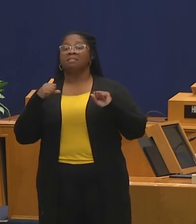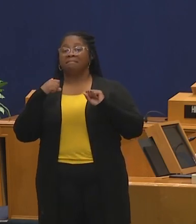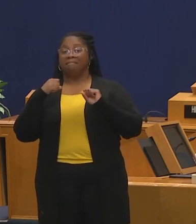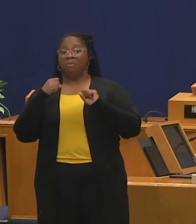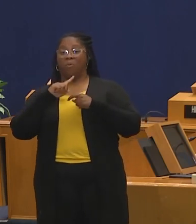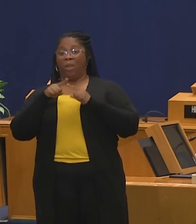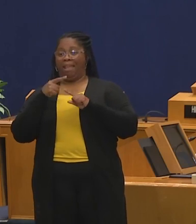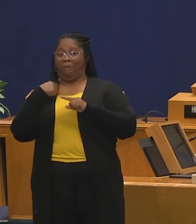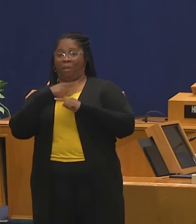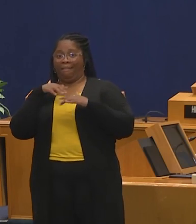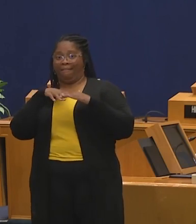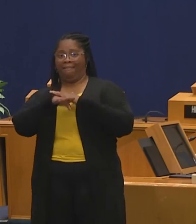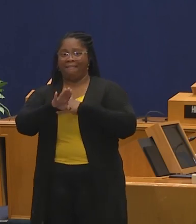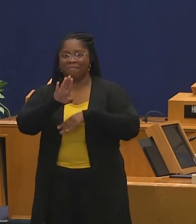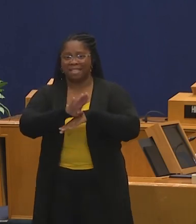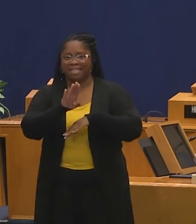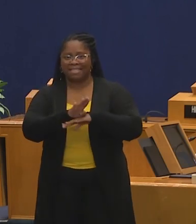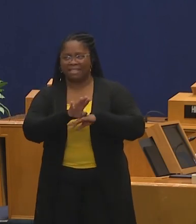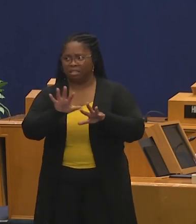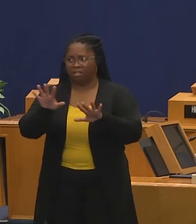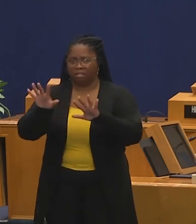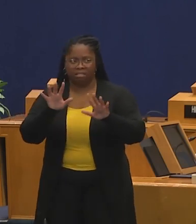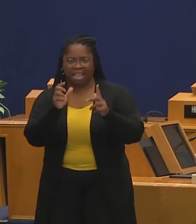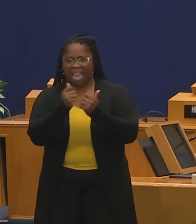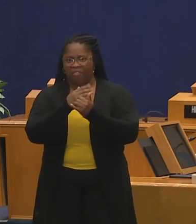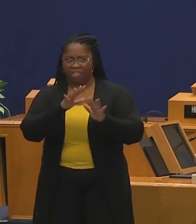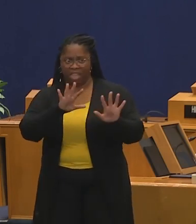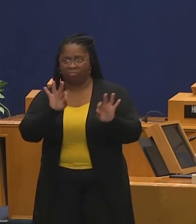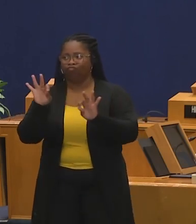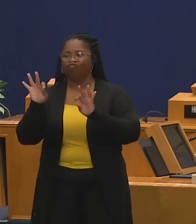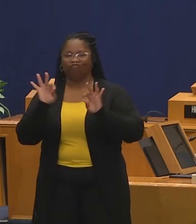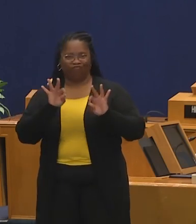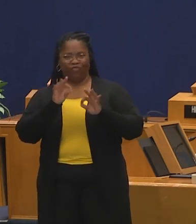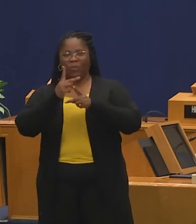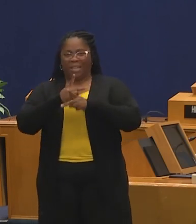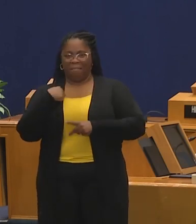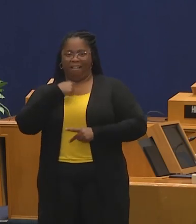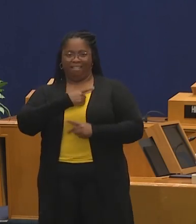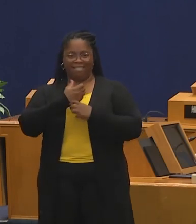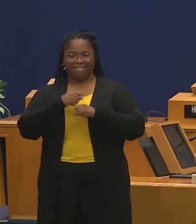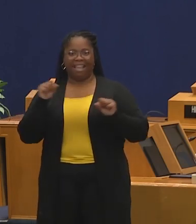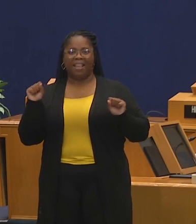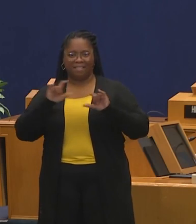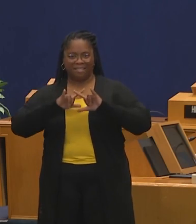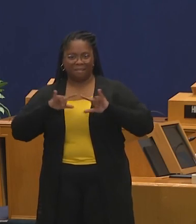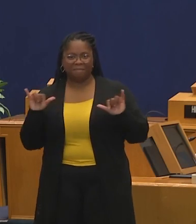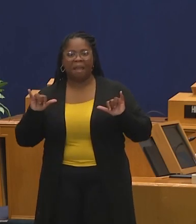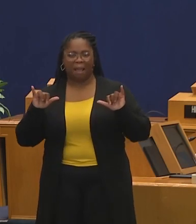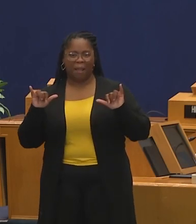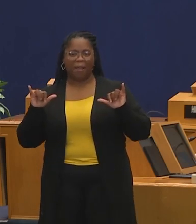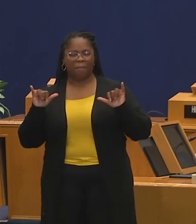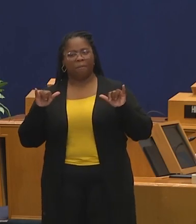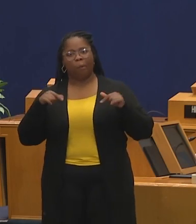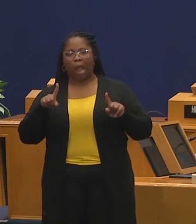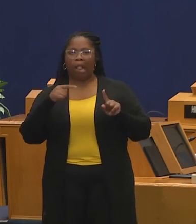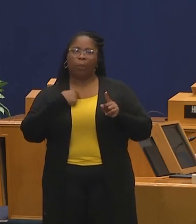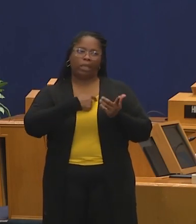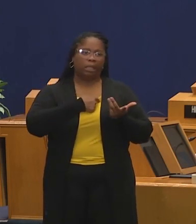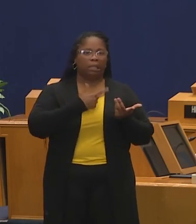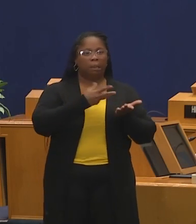business, everything possible is being done to keep all of us safe as we either try to